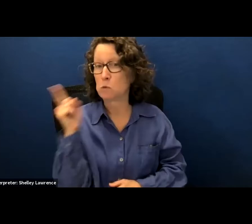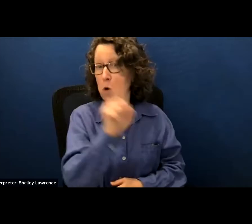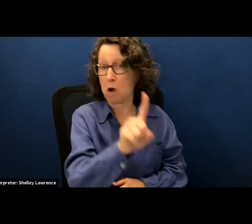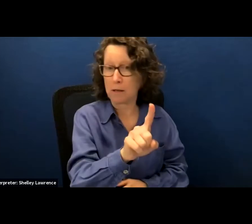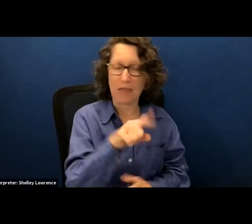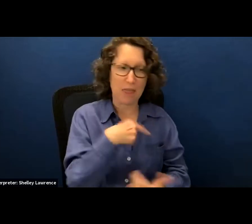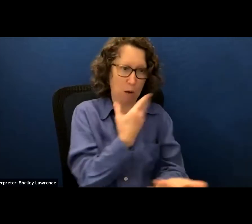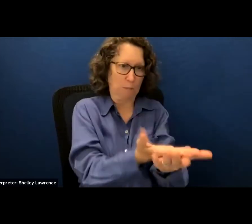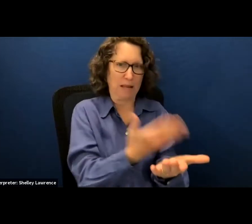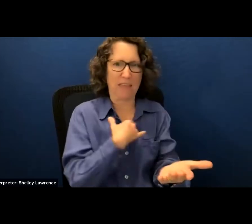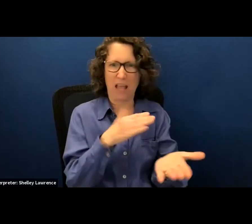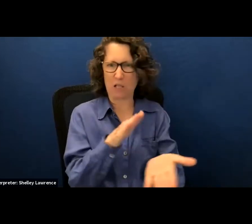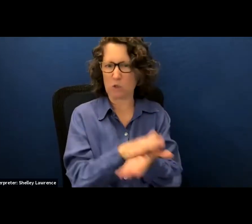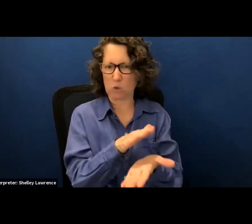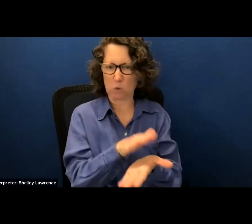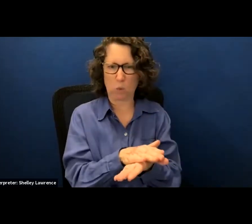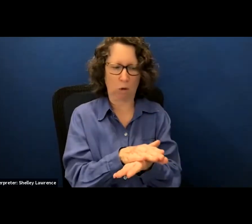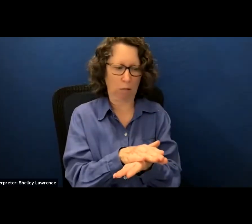the school